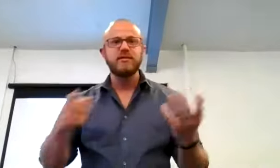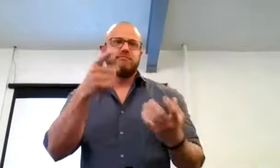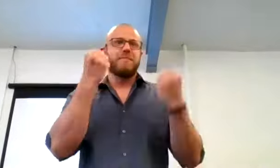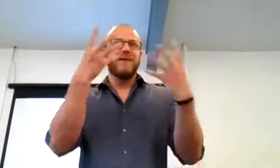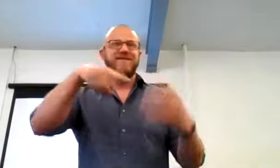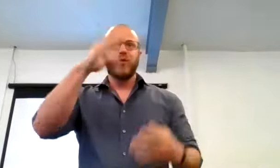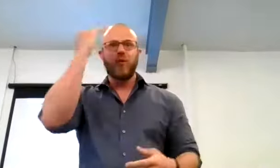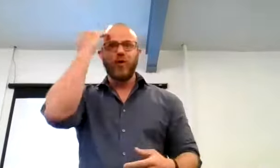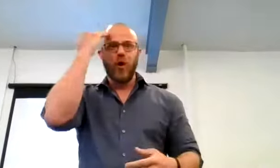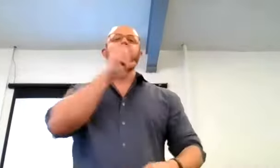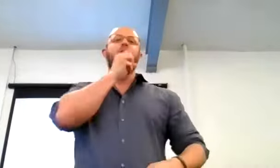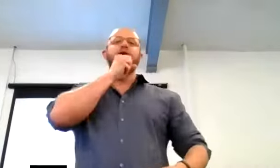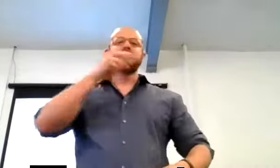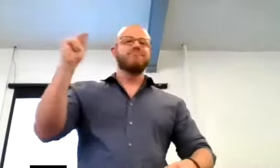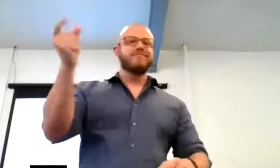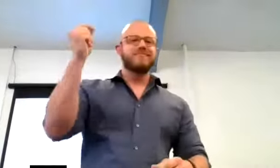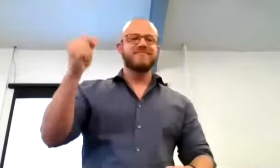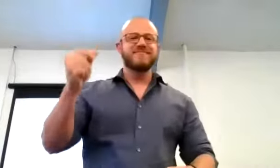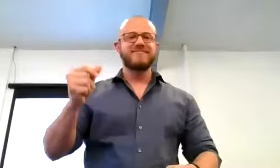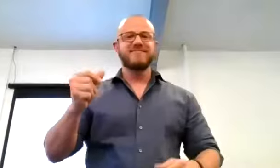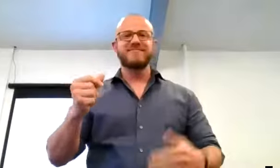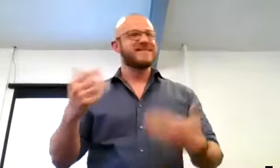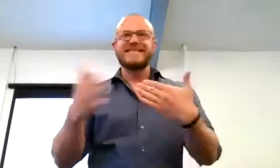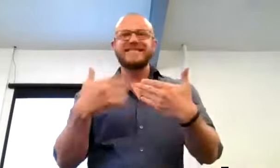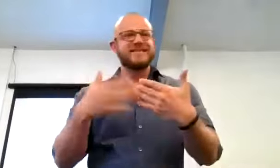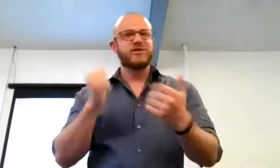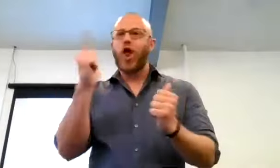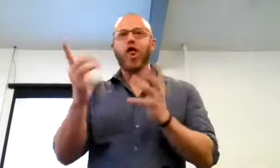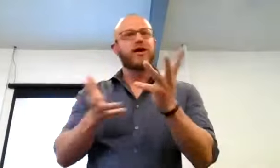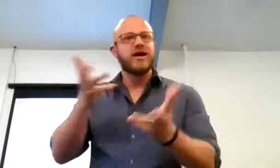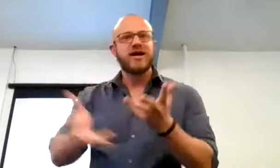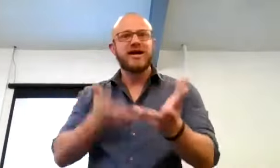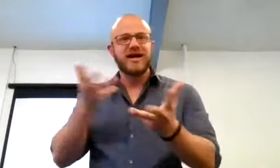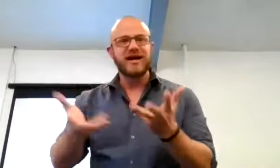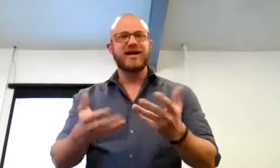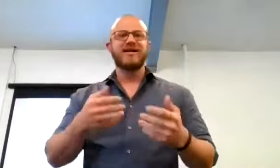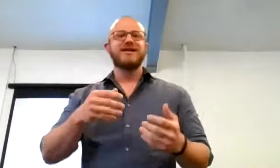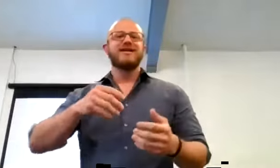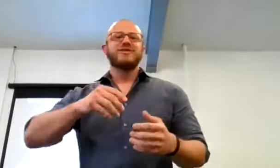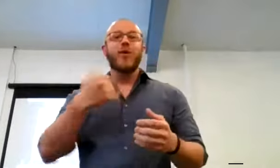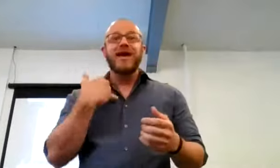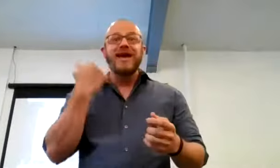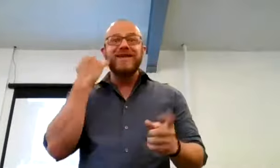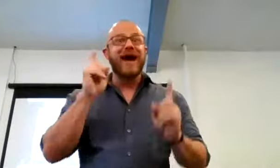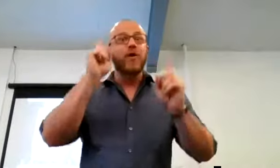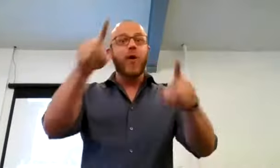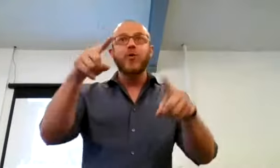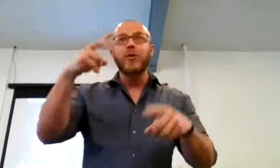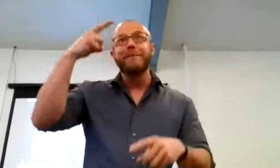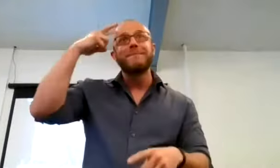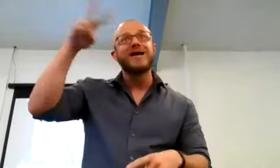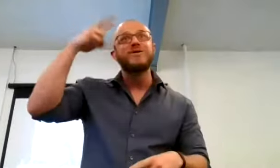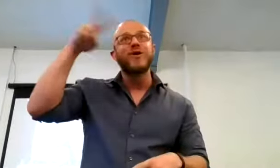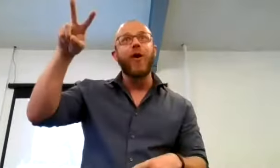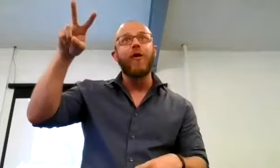that's it. Many people just know like, oh, that's an orange, that's what it means, the color orange, and then when I took a bite of it, oh, orange, it clicks. But